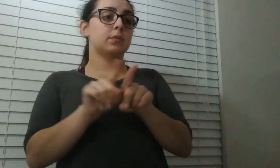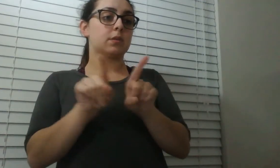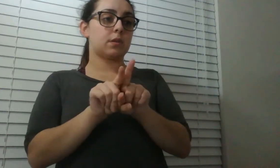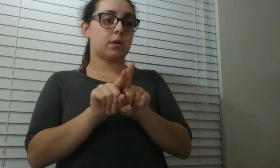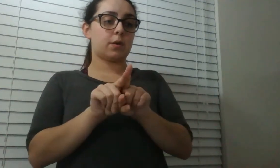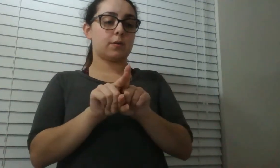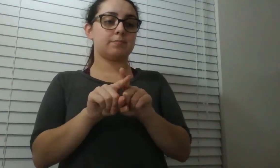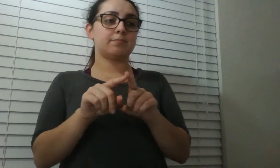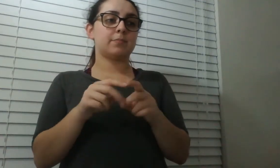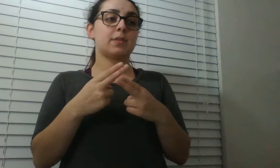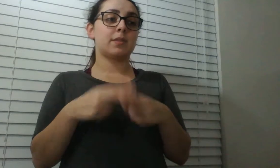breaking,